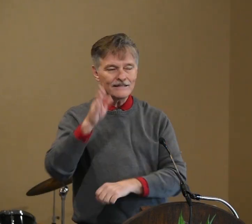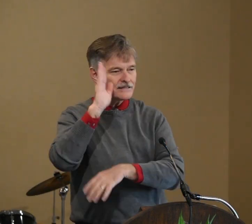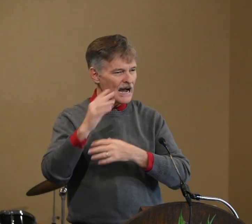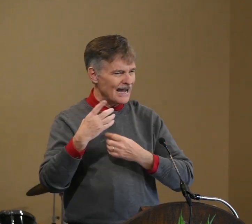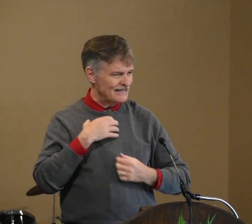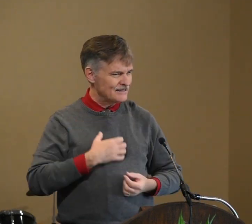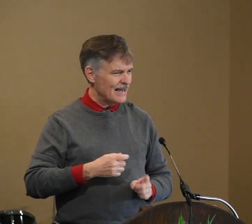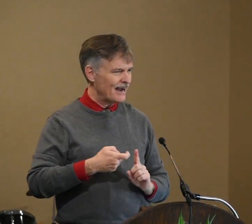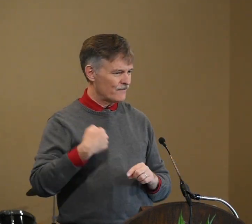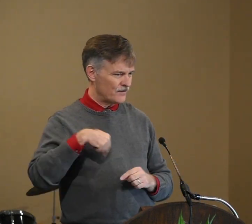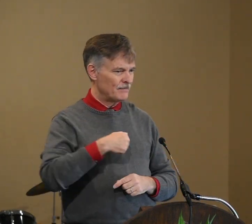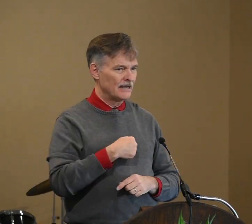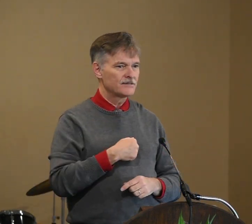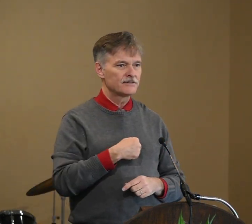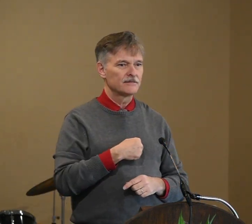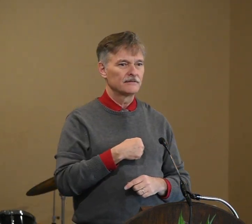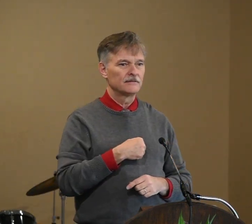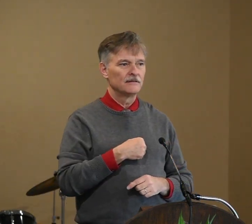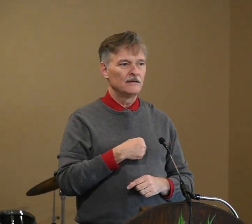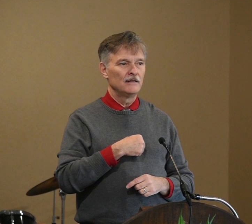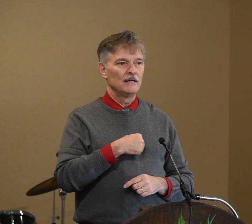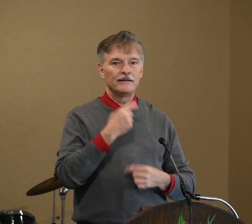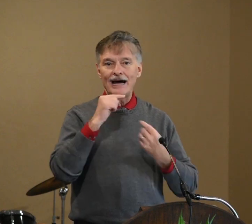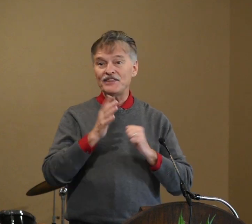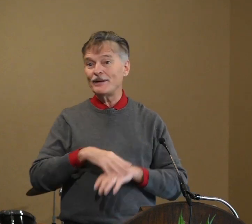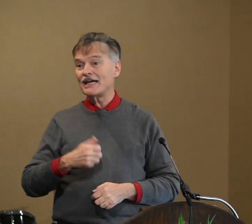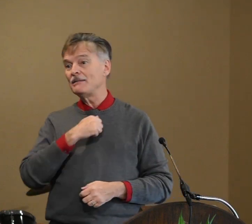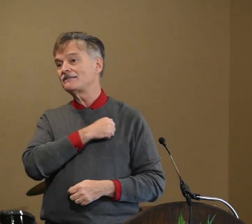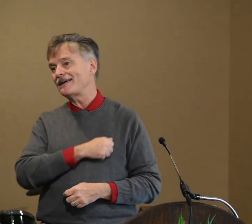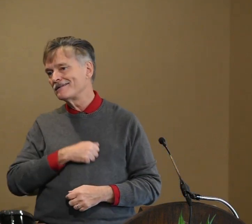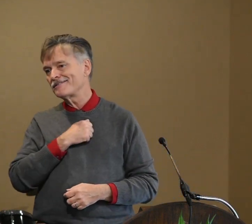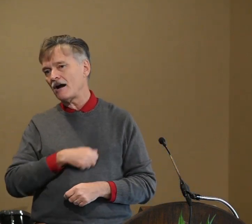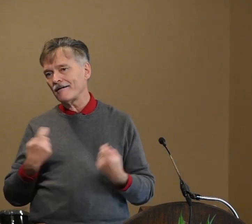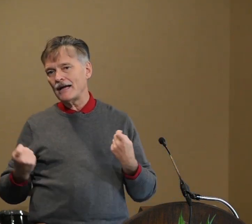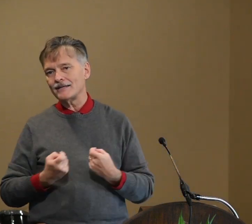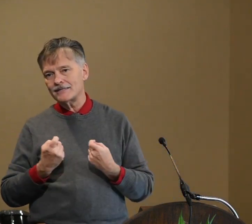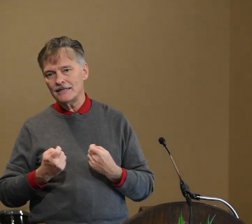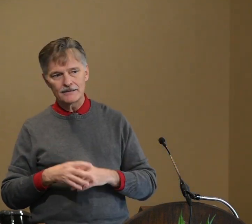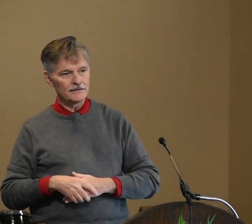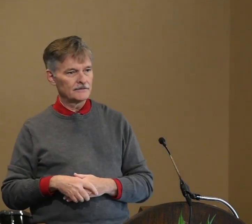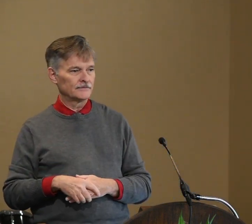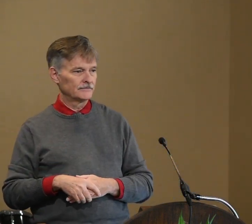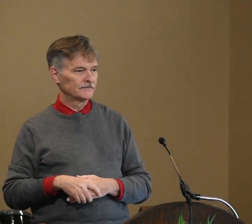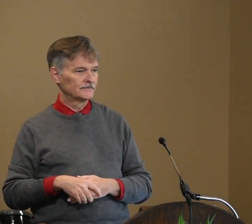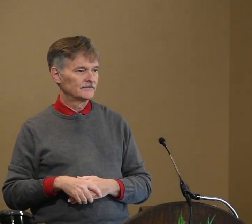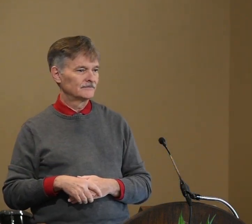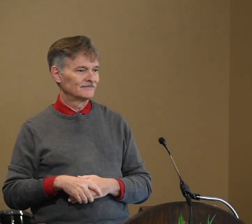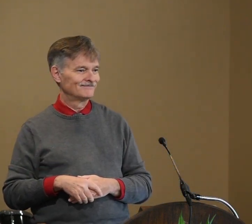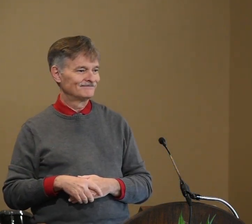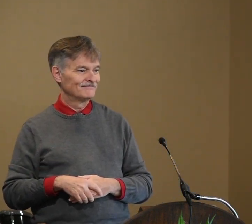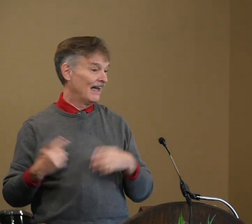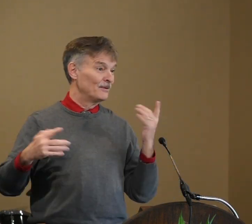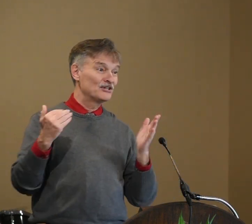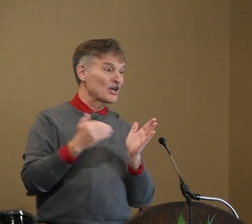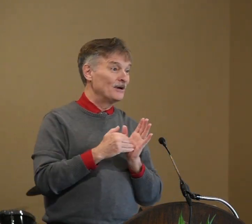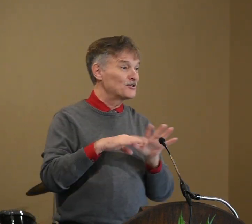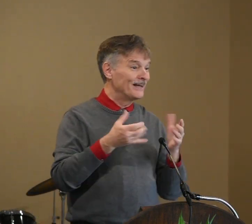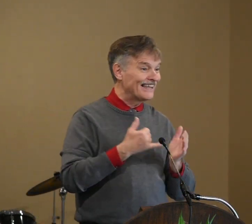does God desire from us? Not that we come and say, "Sorry, I sinned," and then we just go and do it